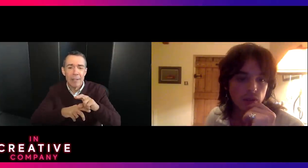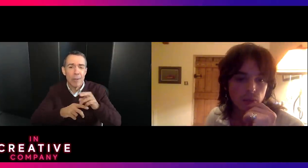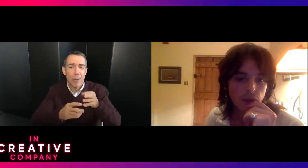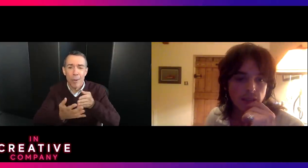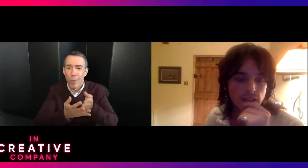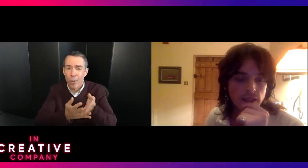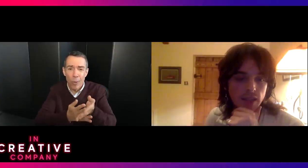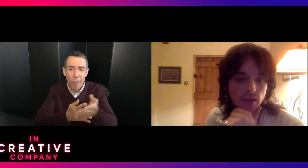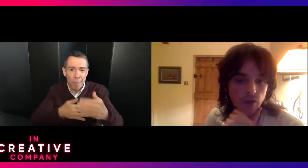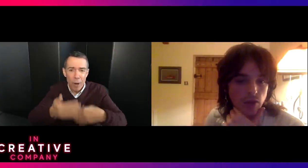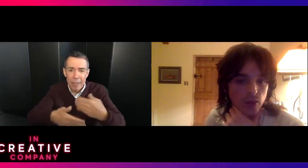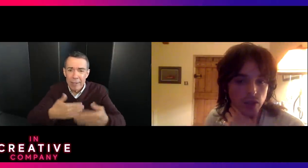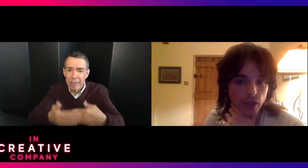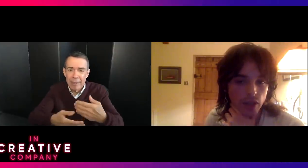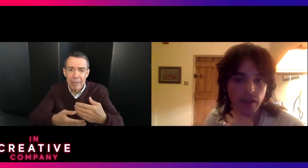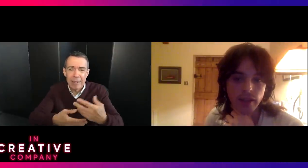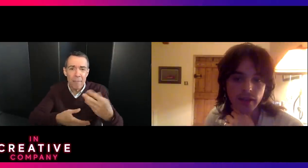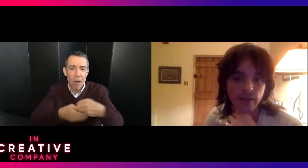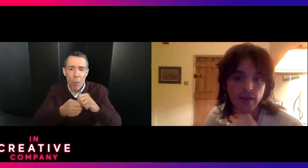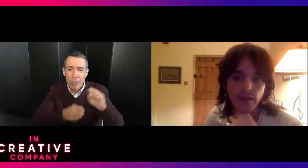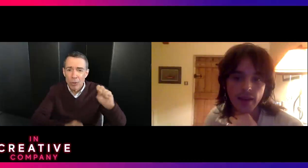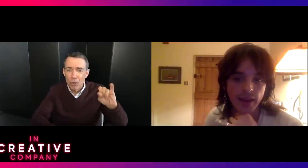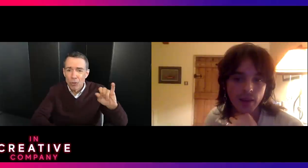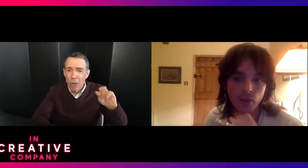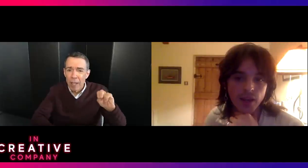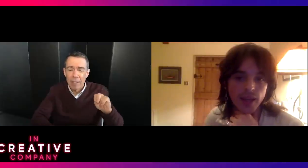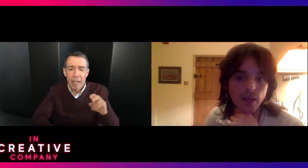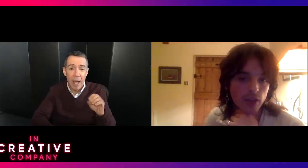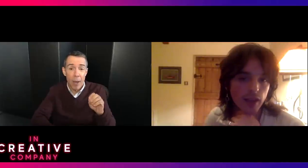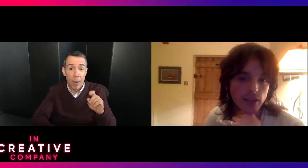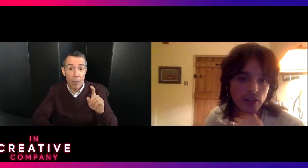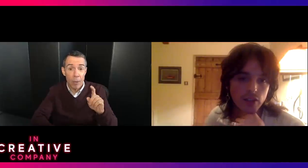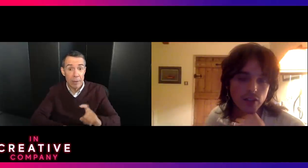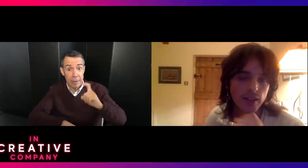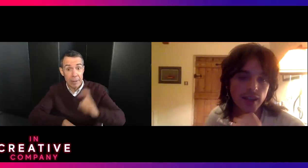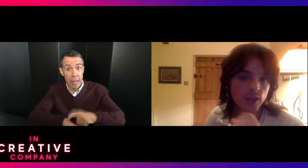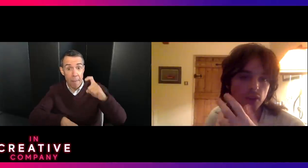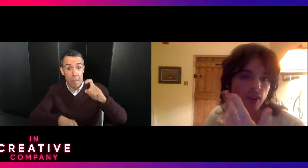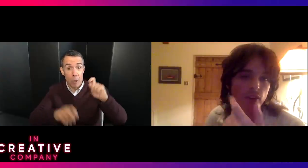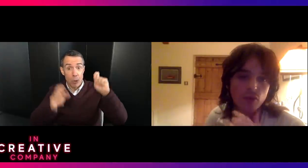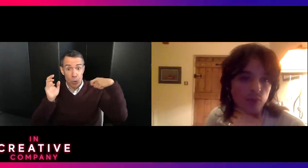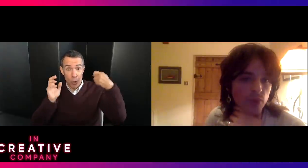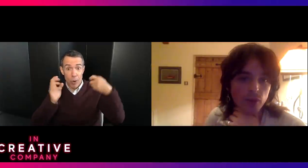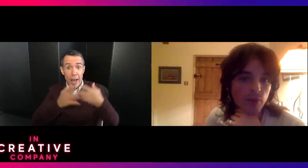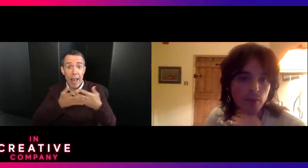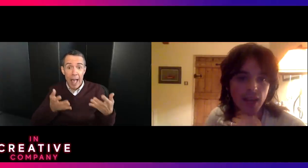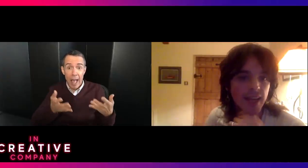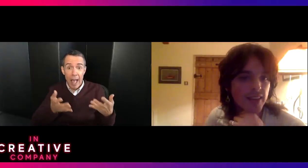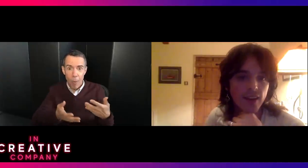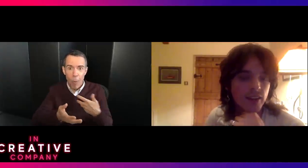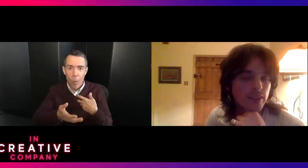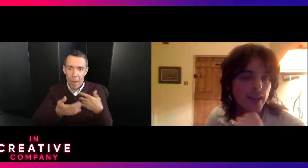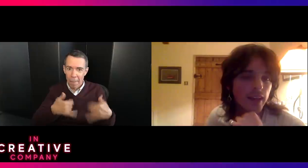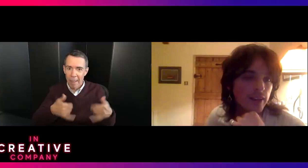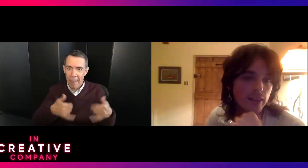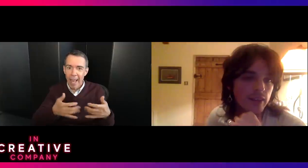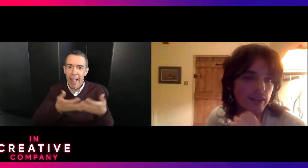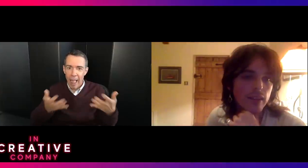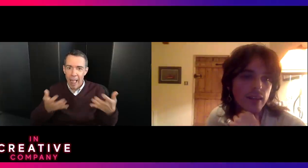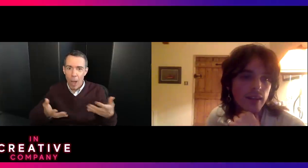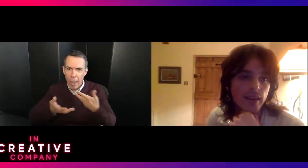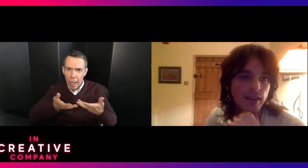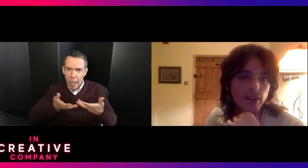the process and getting involved with Sean. And when it came to actually shooting, yeah, there was a lot of we played a lot on